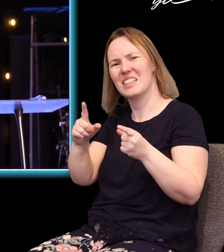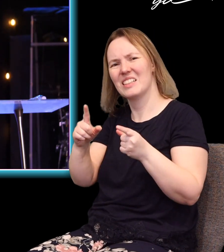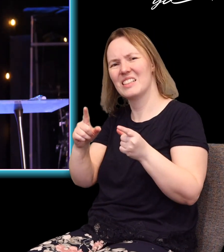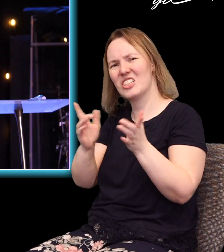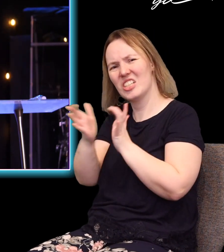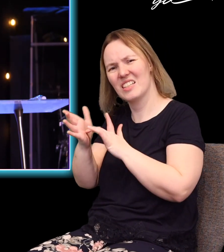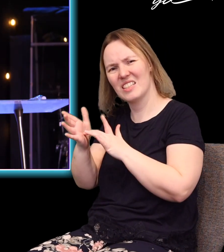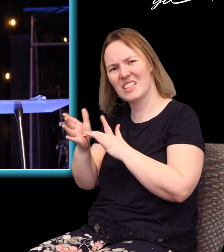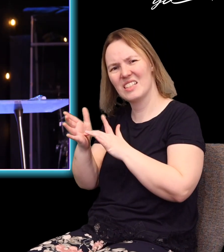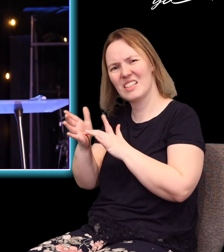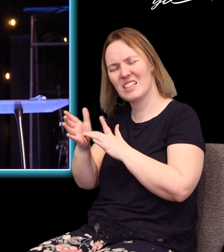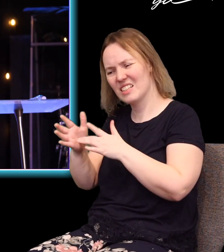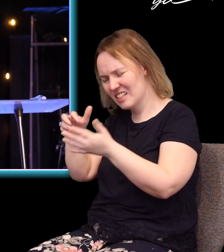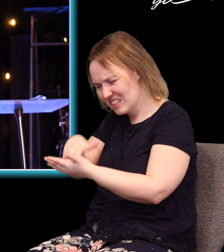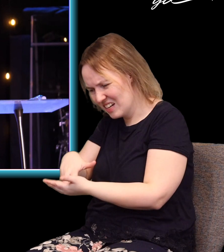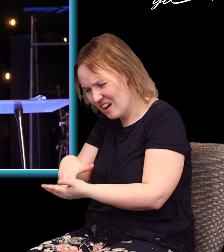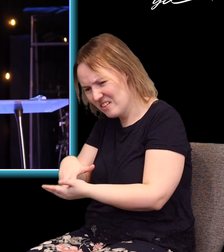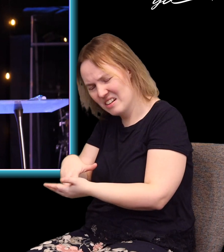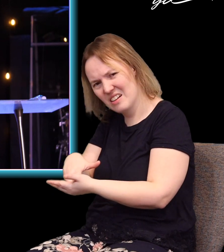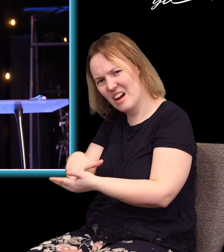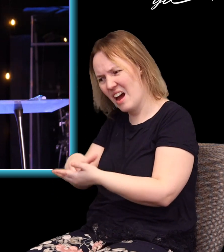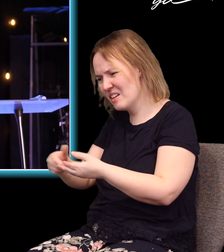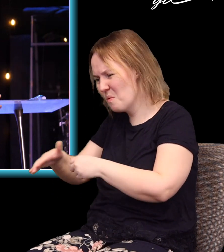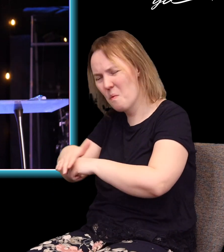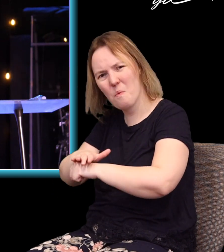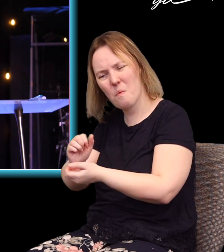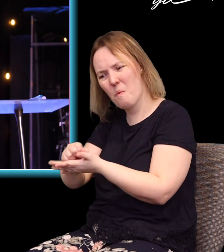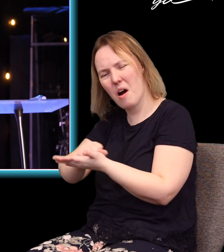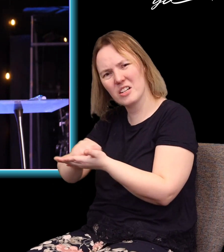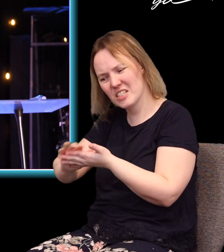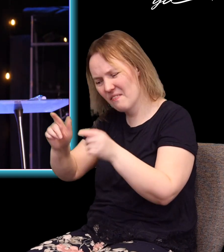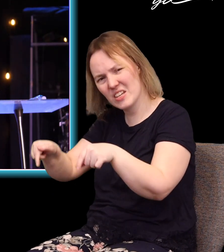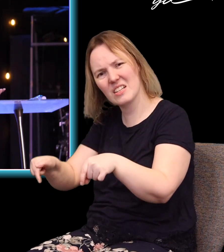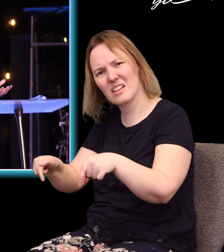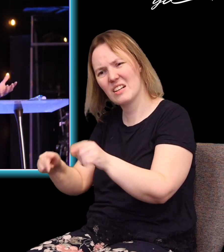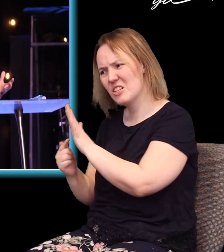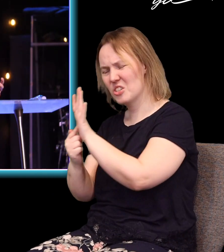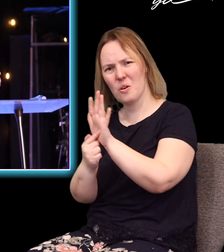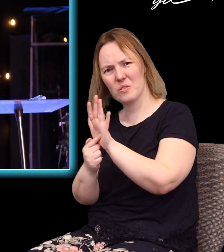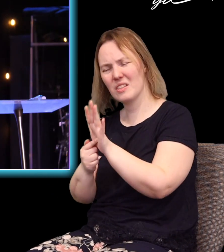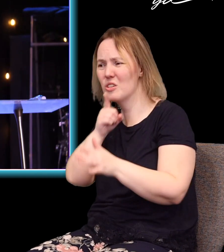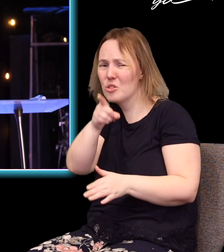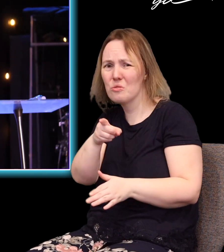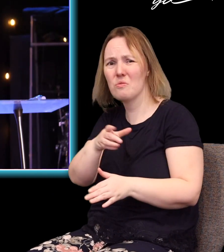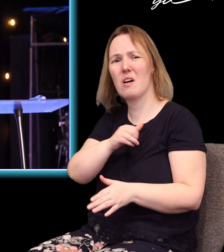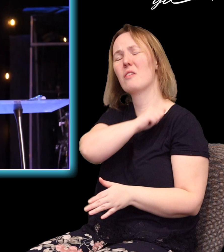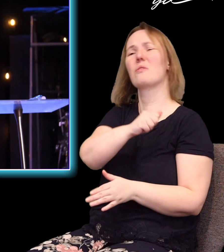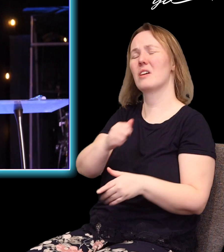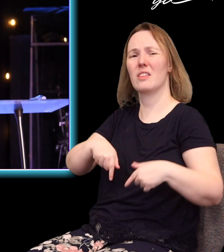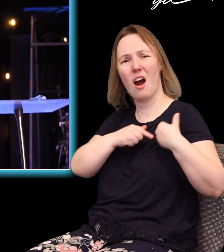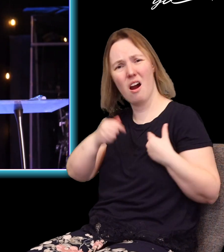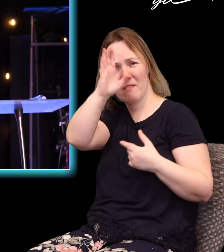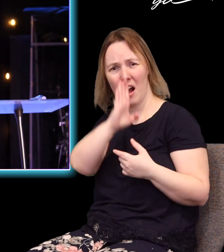is he kneels down and takes a basin of water and a towel and begins to wash feet. And he demonstrates that real authority, that really the